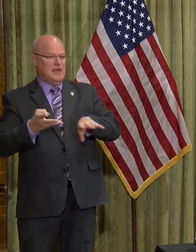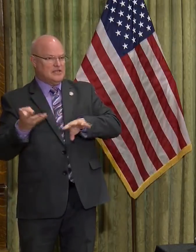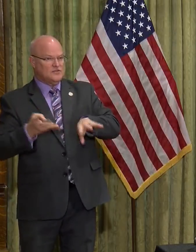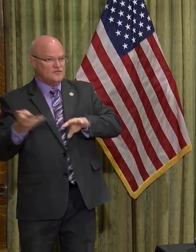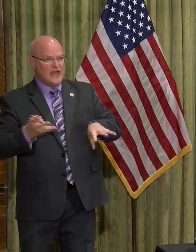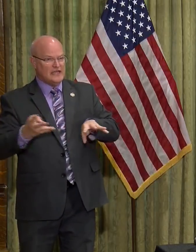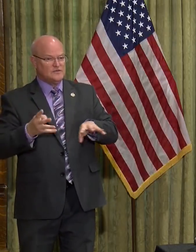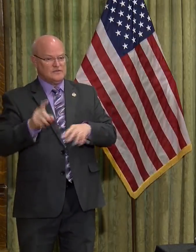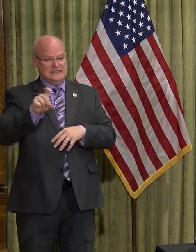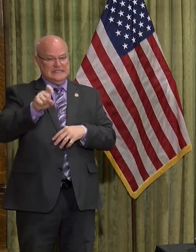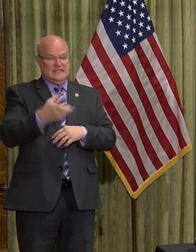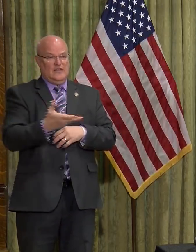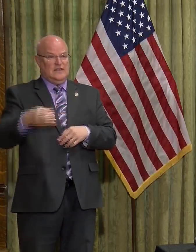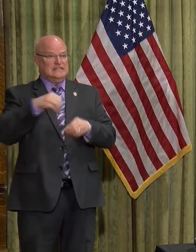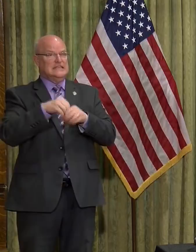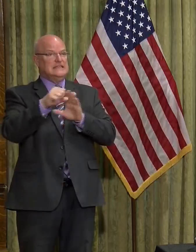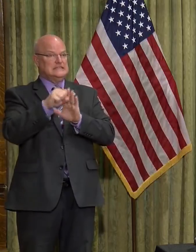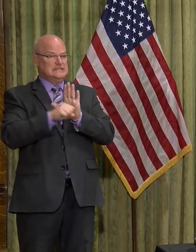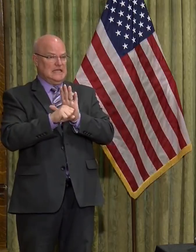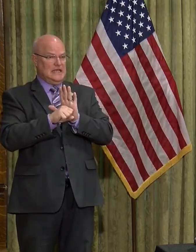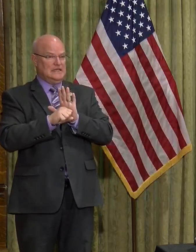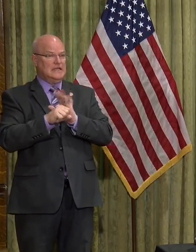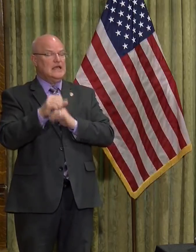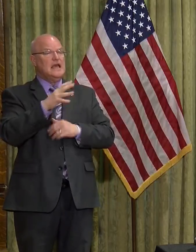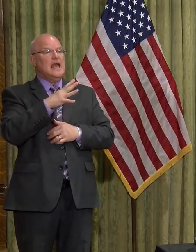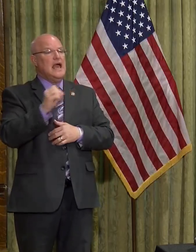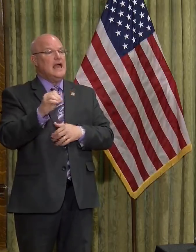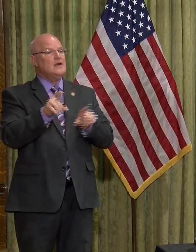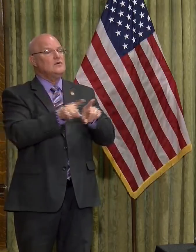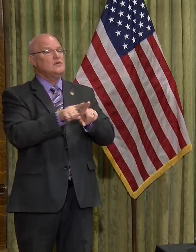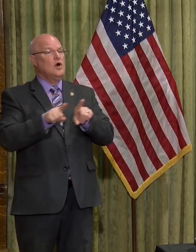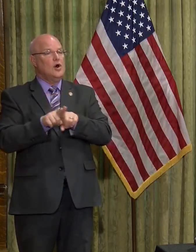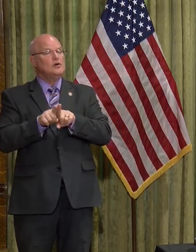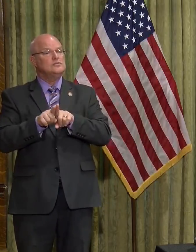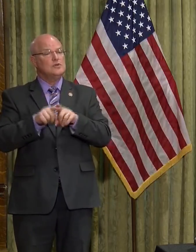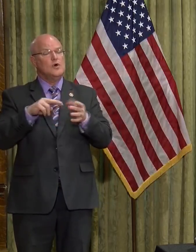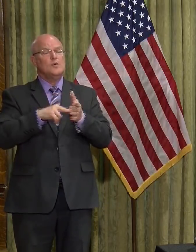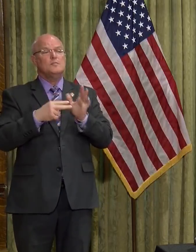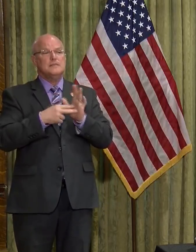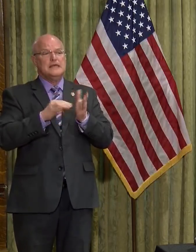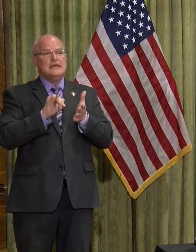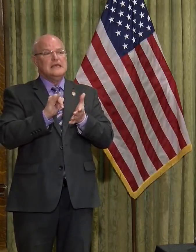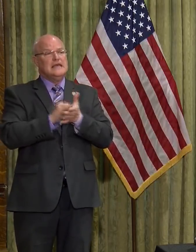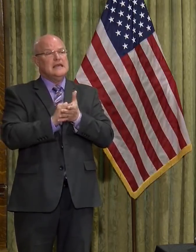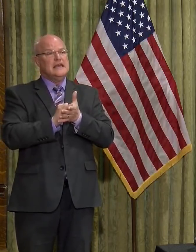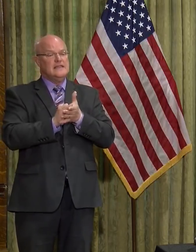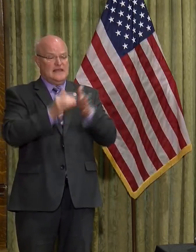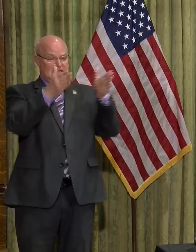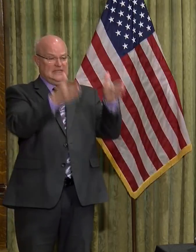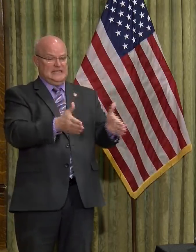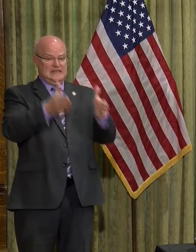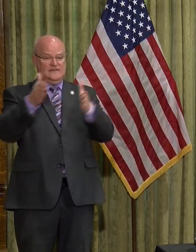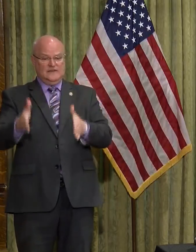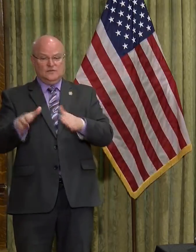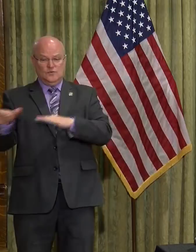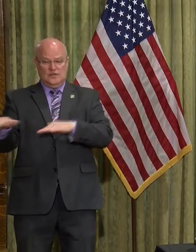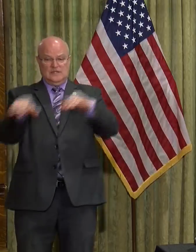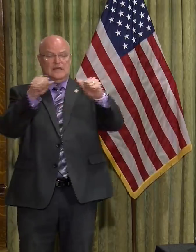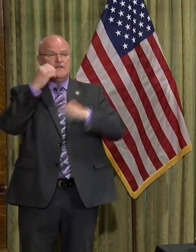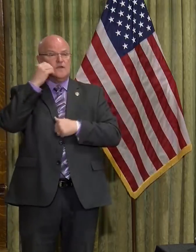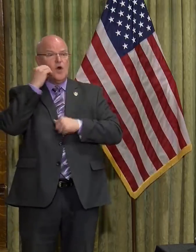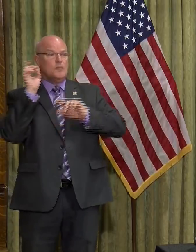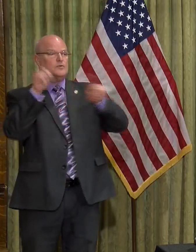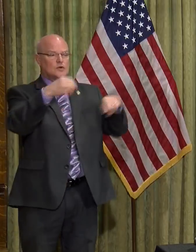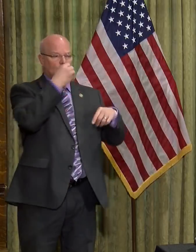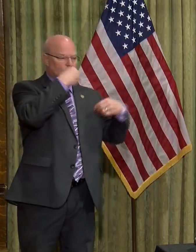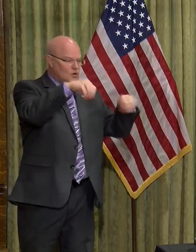manufacturing of essential products in our state. And it would also mean that individuals would leave their home to go to